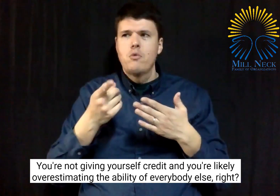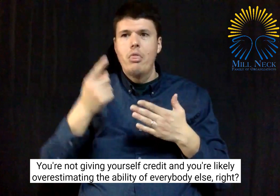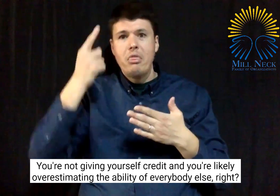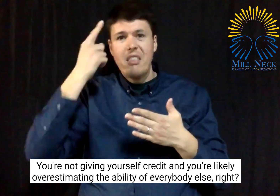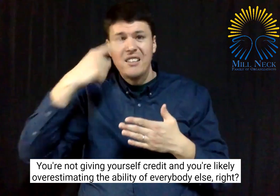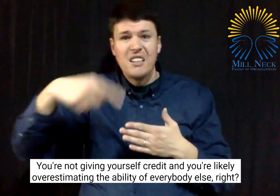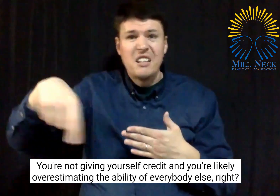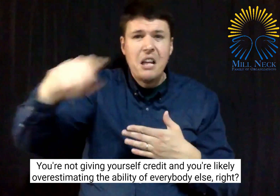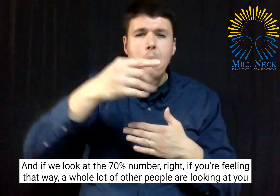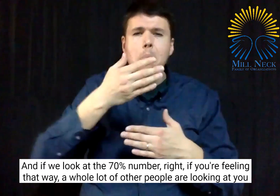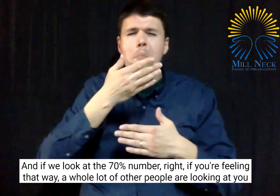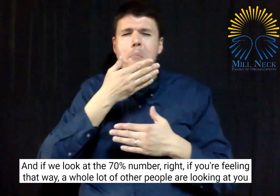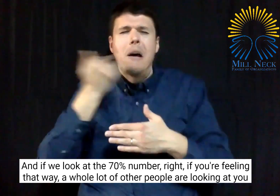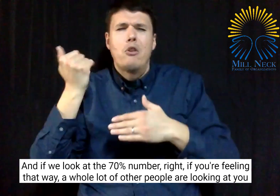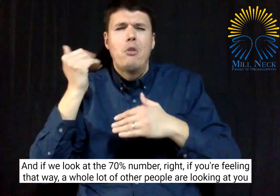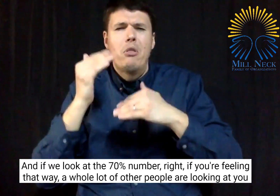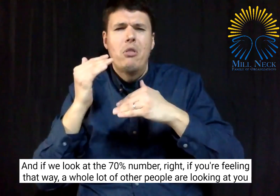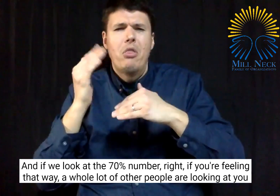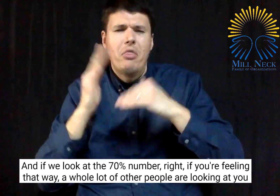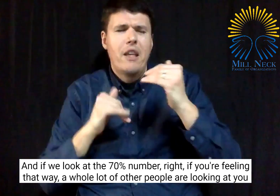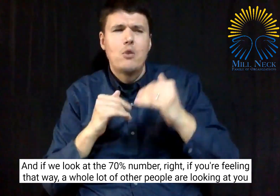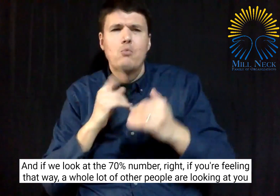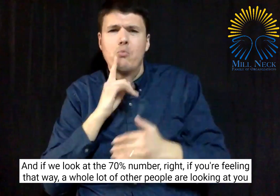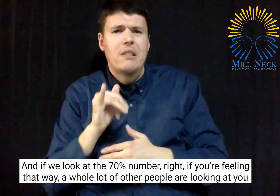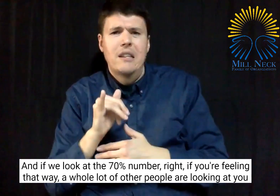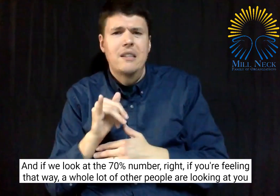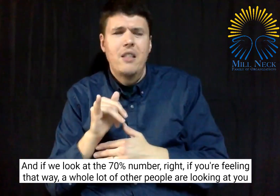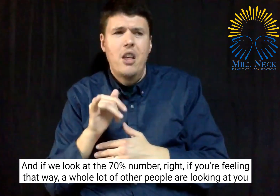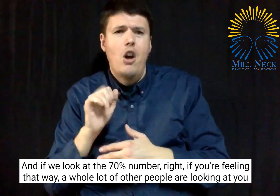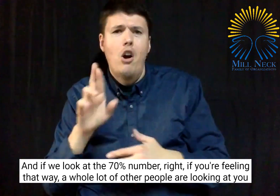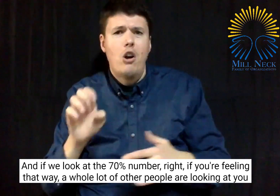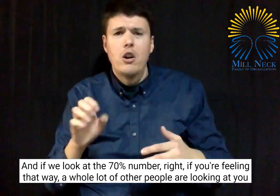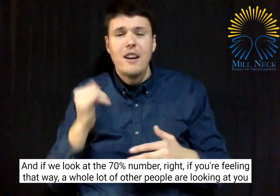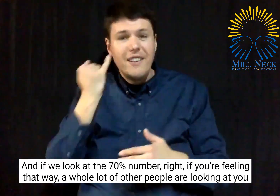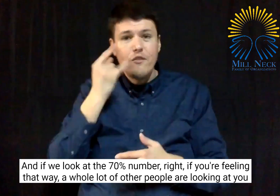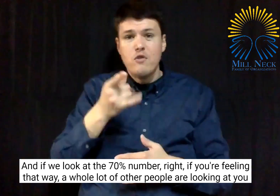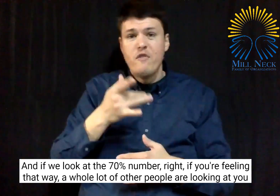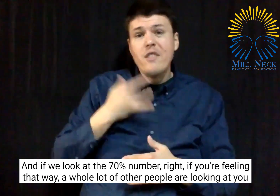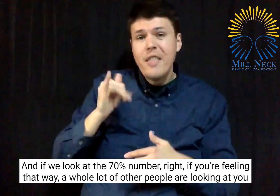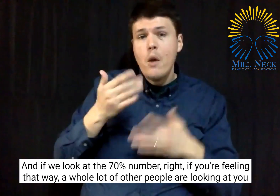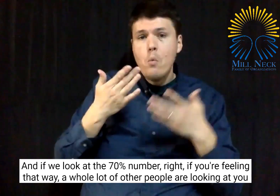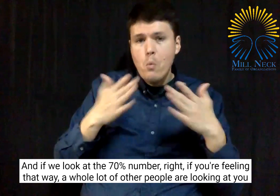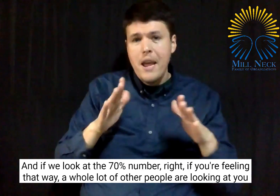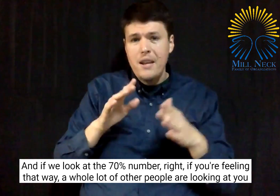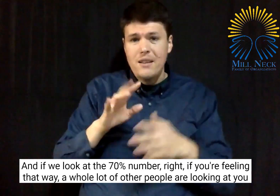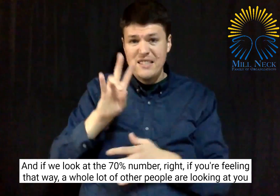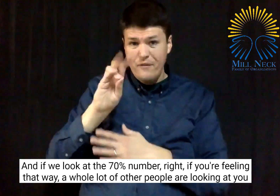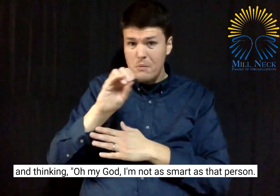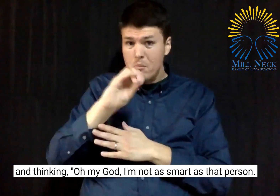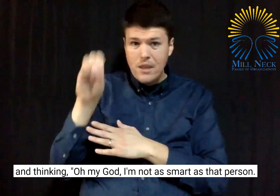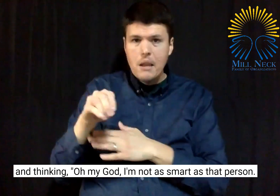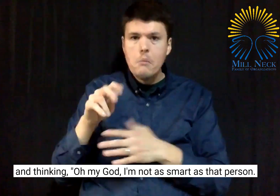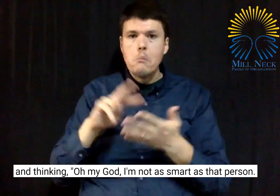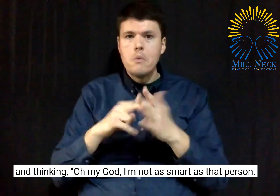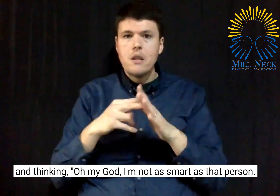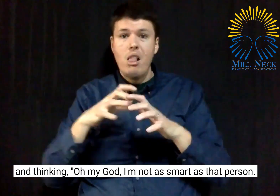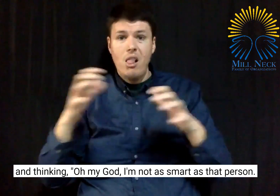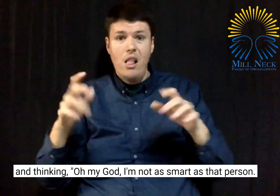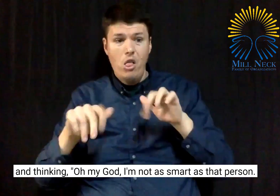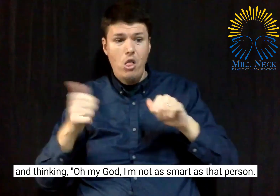else, right? And if we look at the 70% number, right, if you're feeling that way, a whole lot of other people are looking at you and thinking, oh my God, I'm not as smart as that